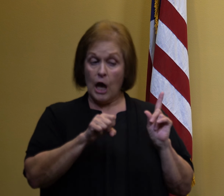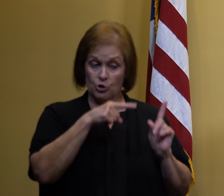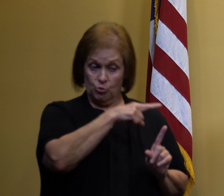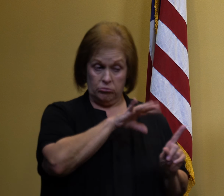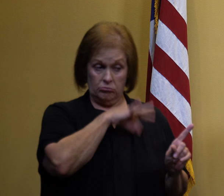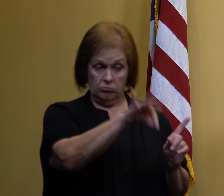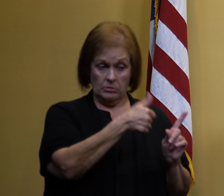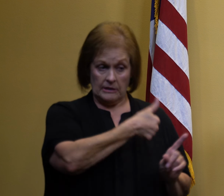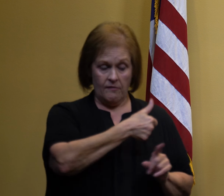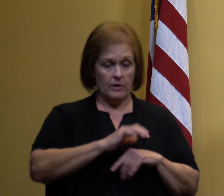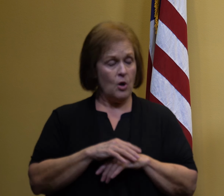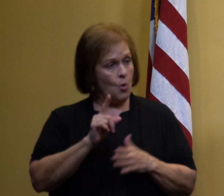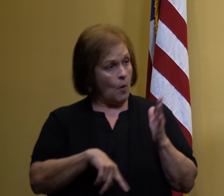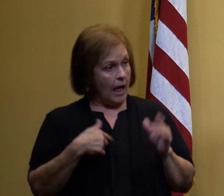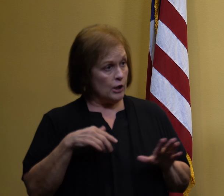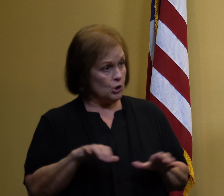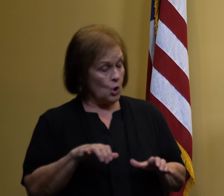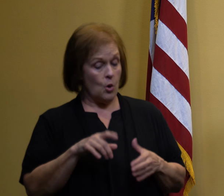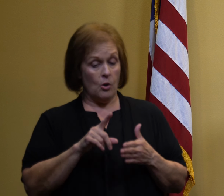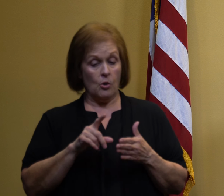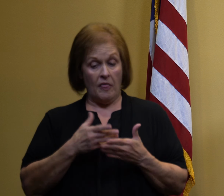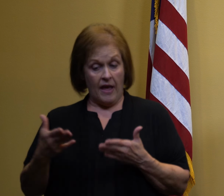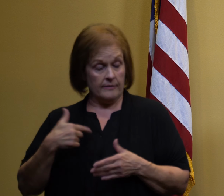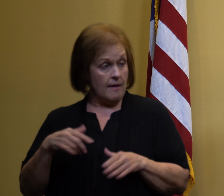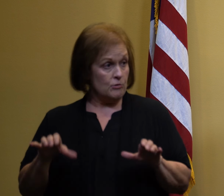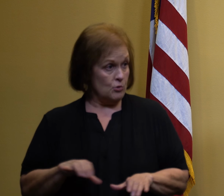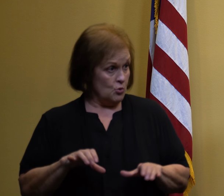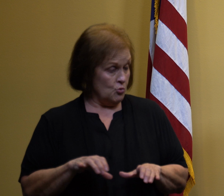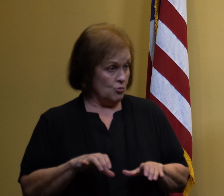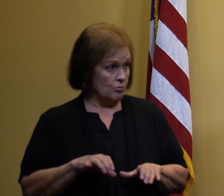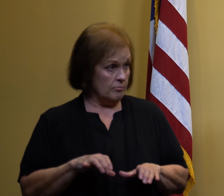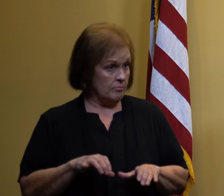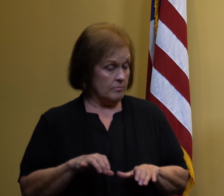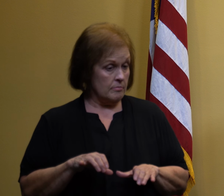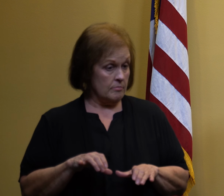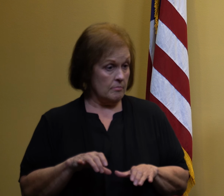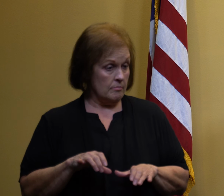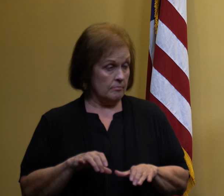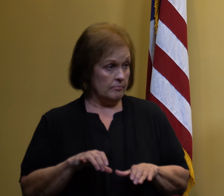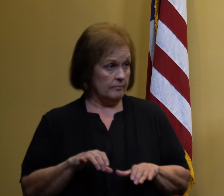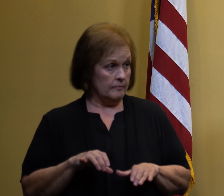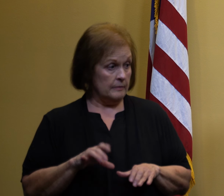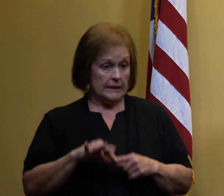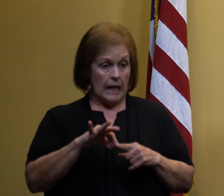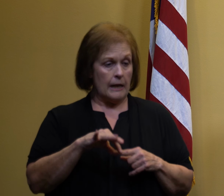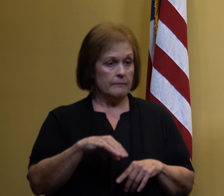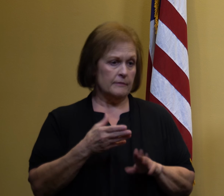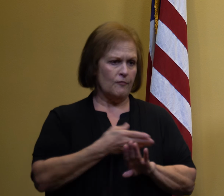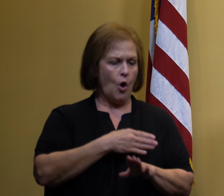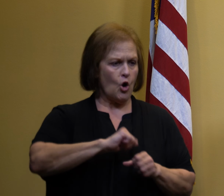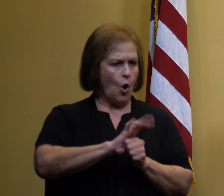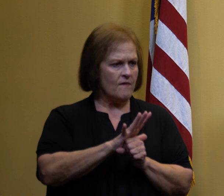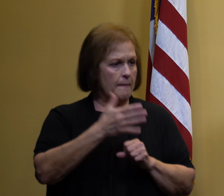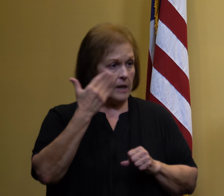no. What I do and the practices that I have upholded, particularly pre-COVID,